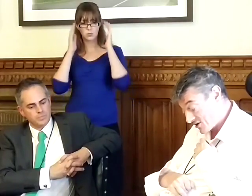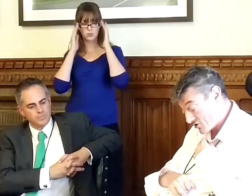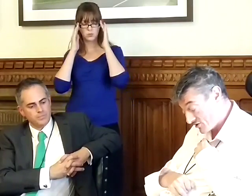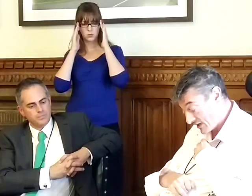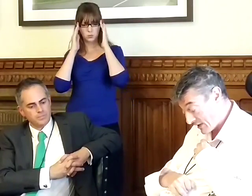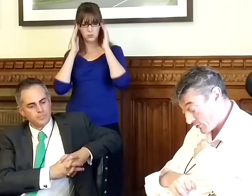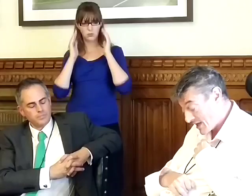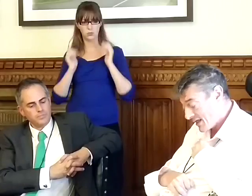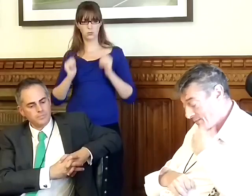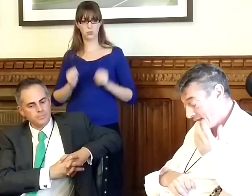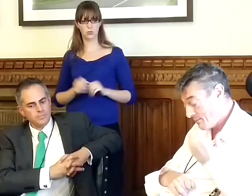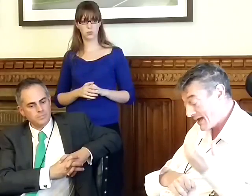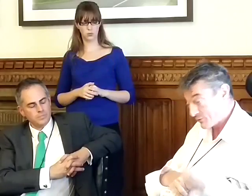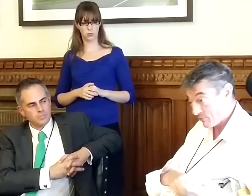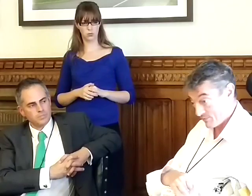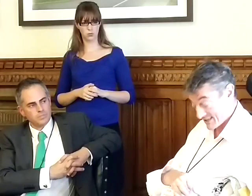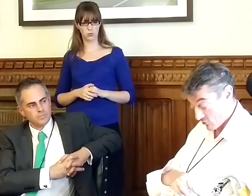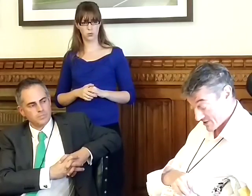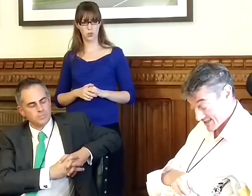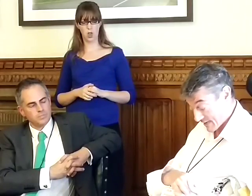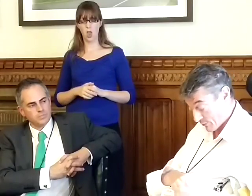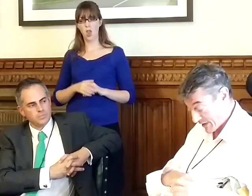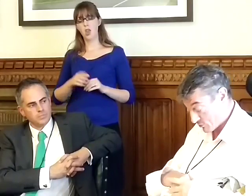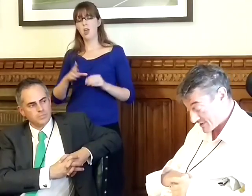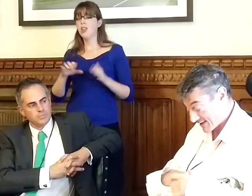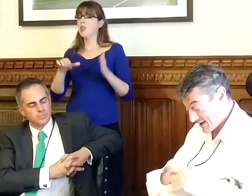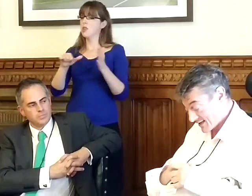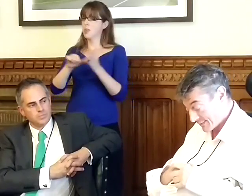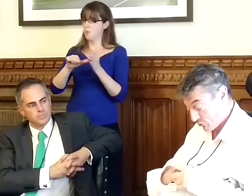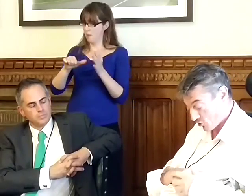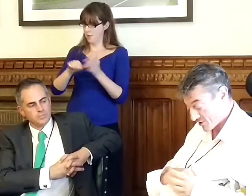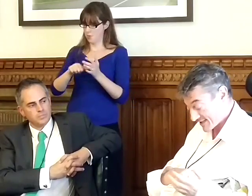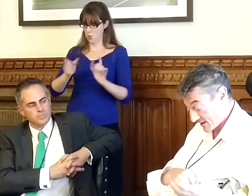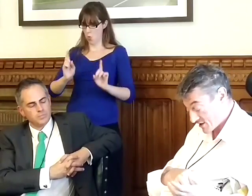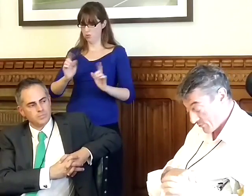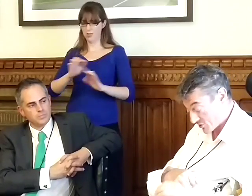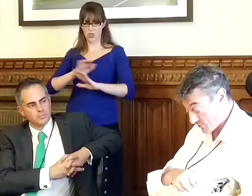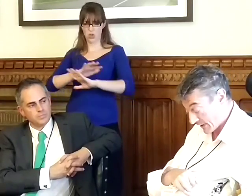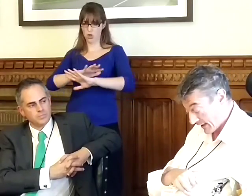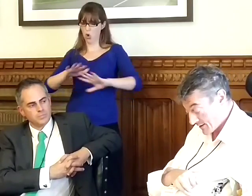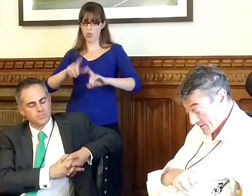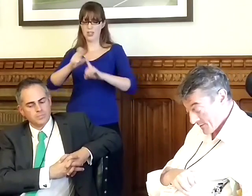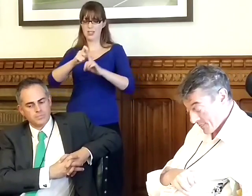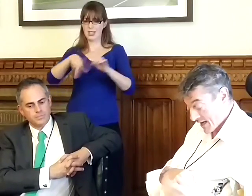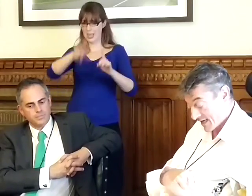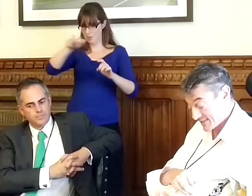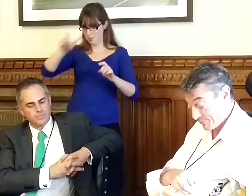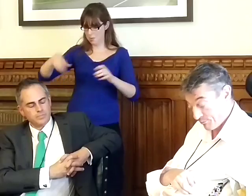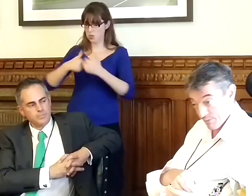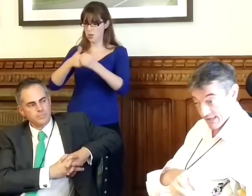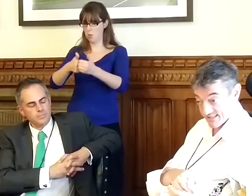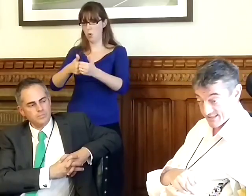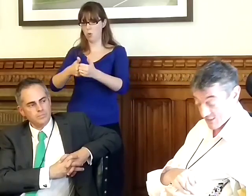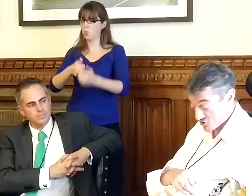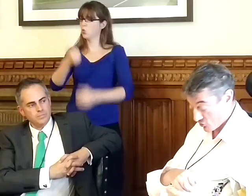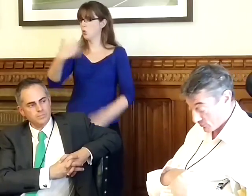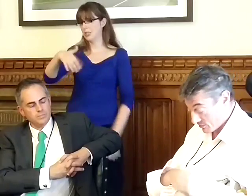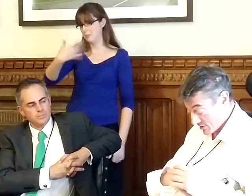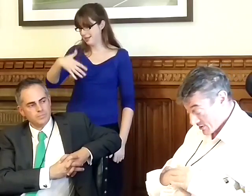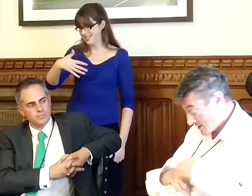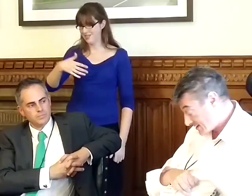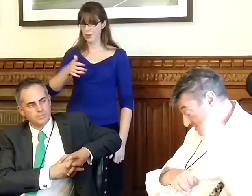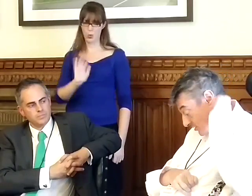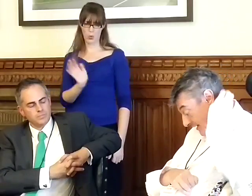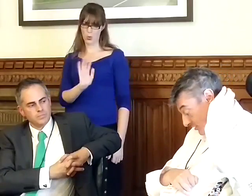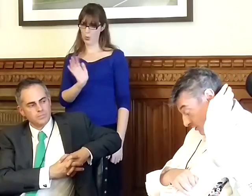kind of in conclusion, the main problem is not disabled people's support costing too much money. It's